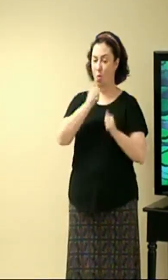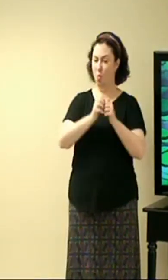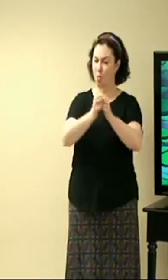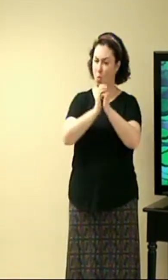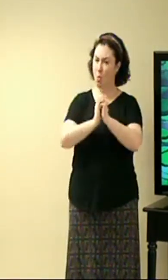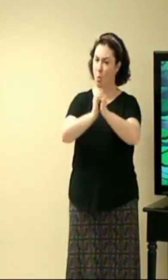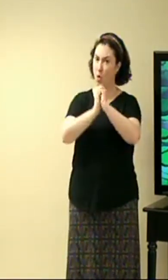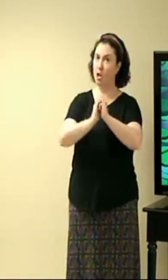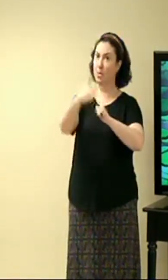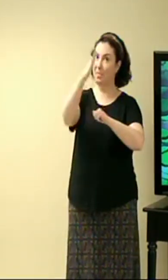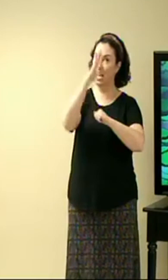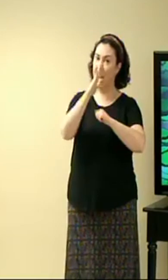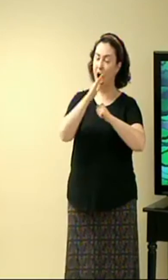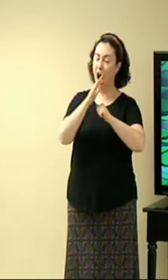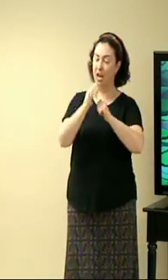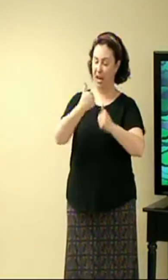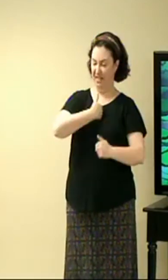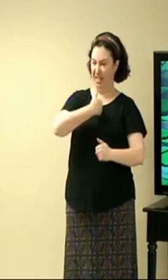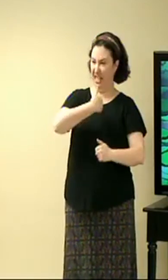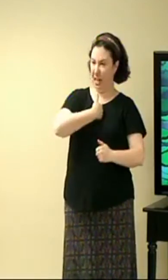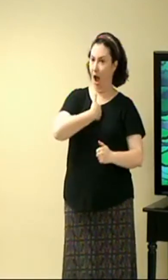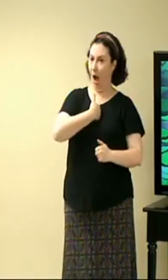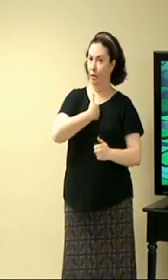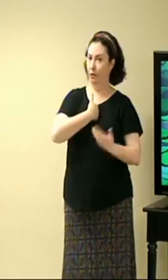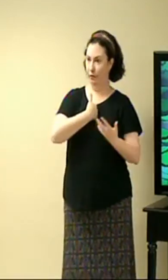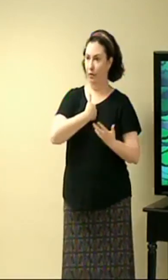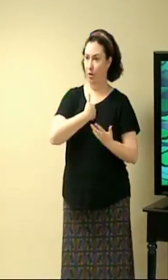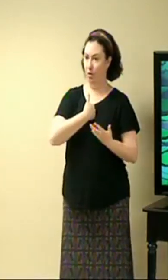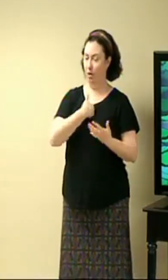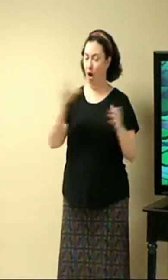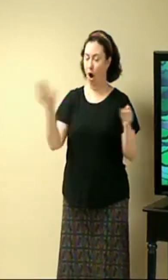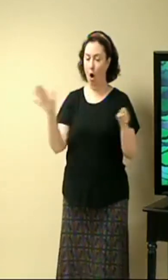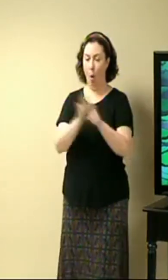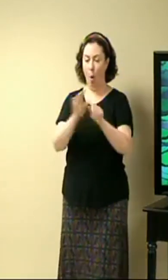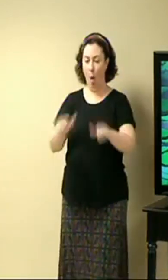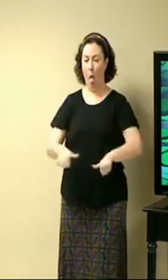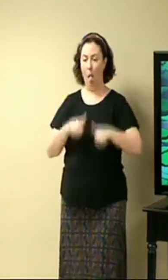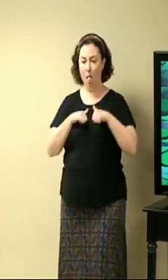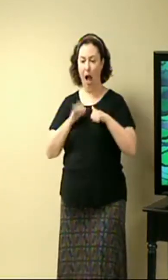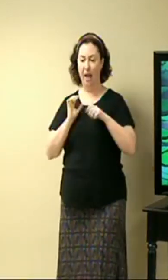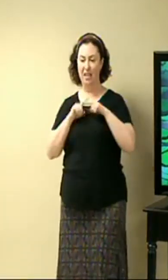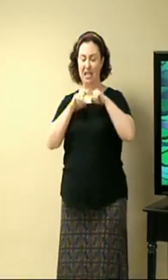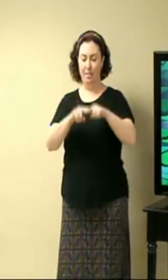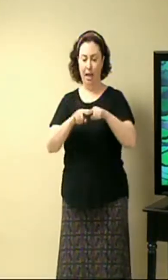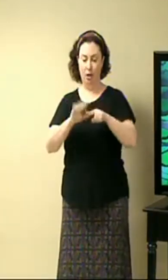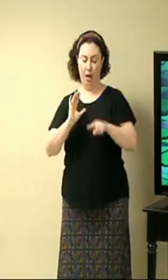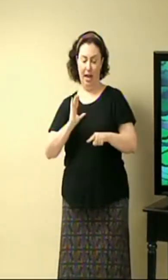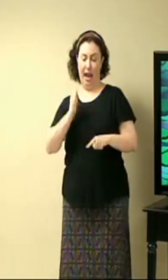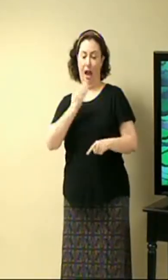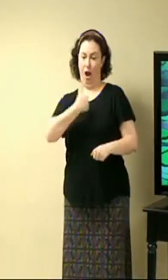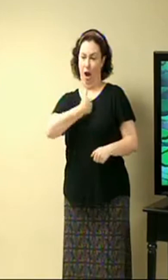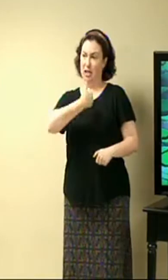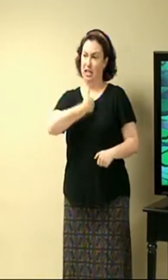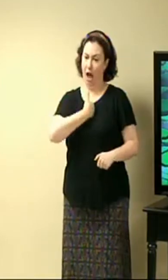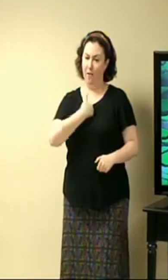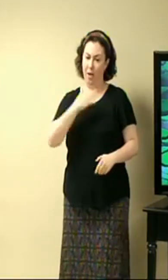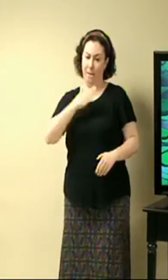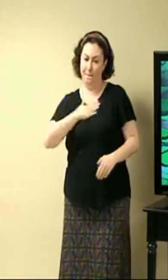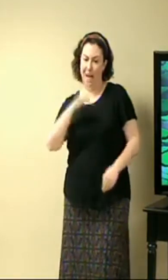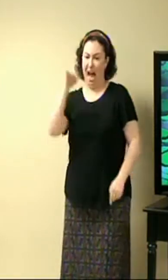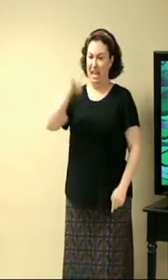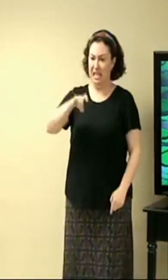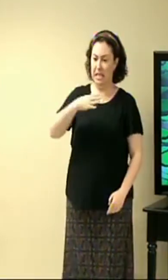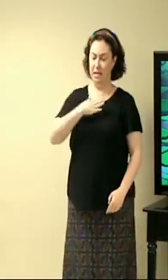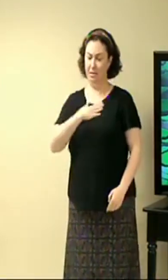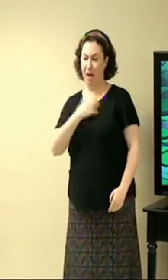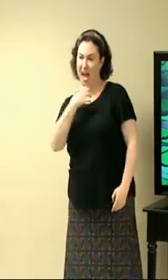take selfies of ourselves, and our entire life is built around us. What I want, what I need, my desires, my preferences, that's